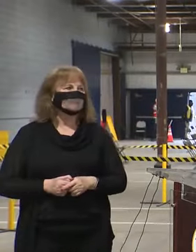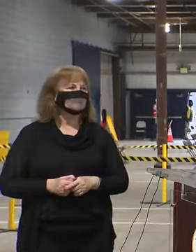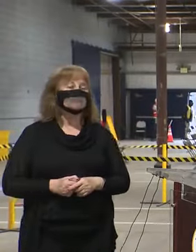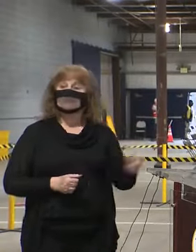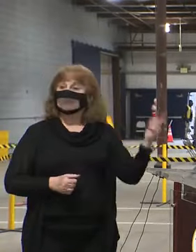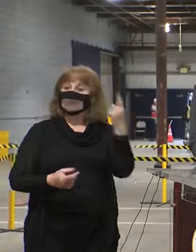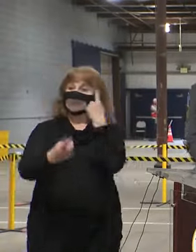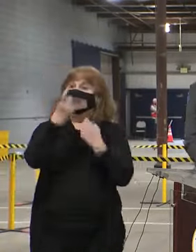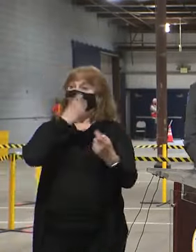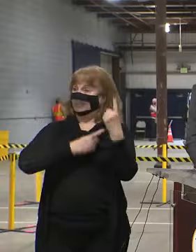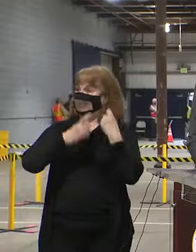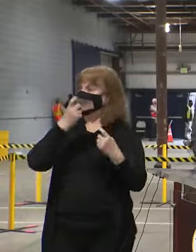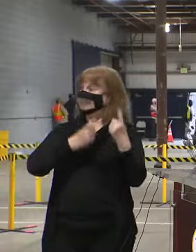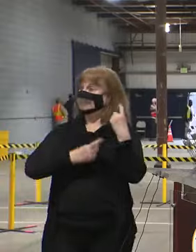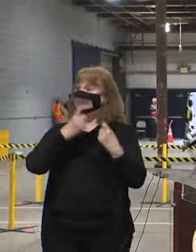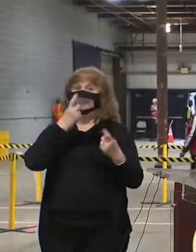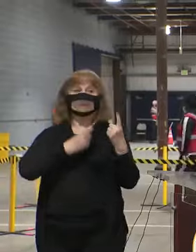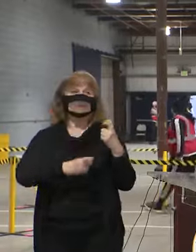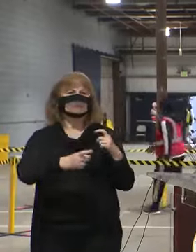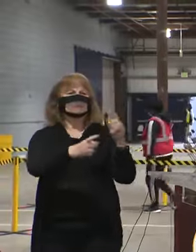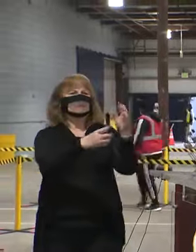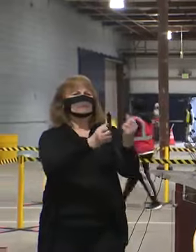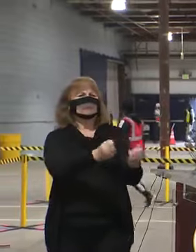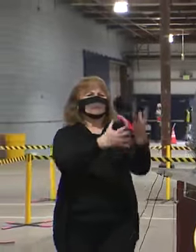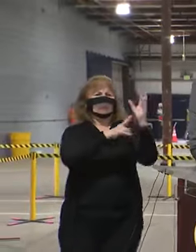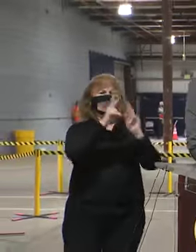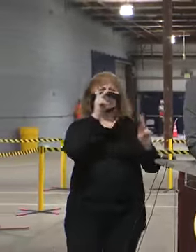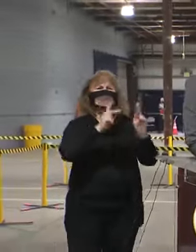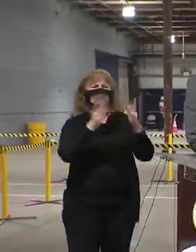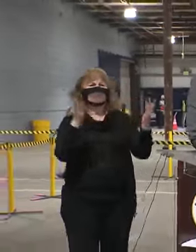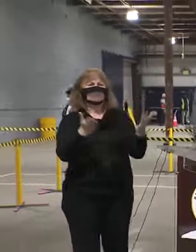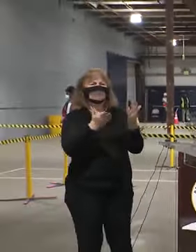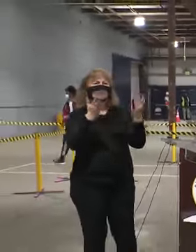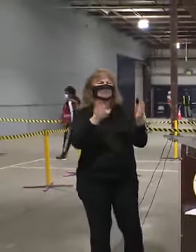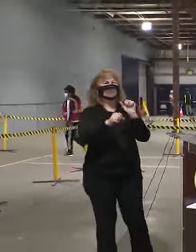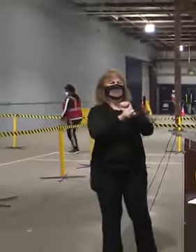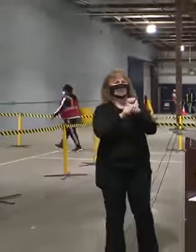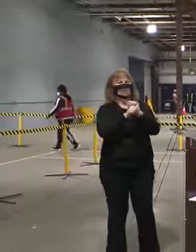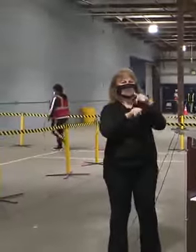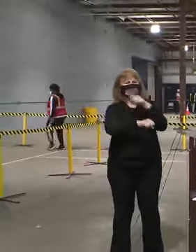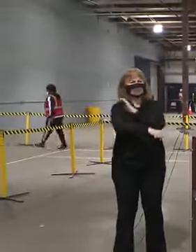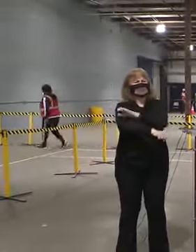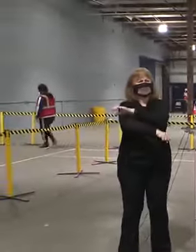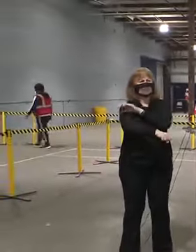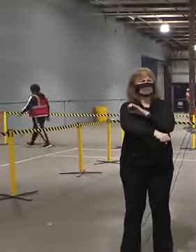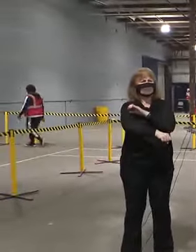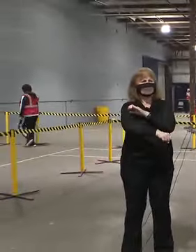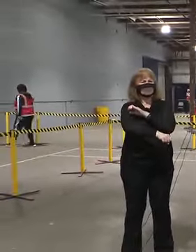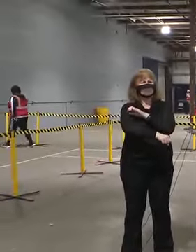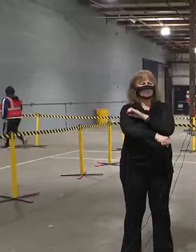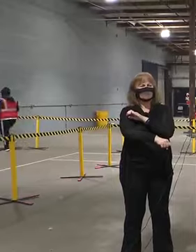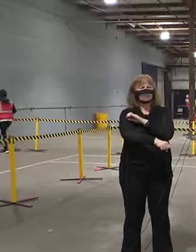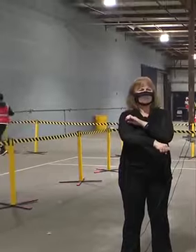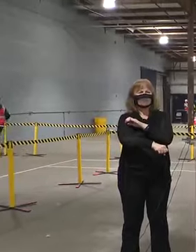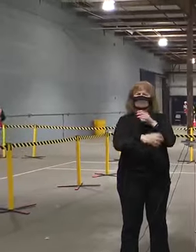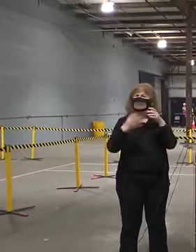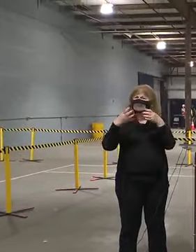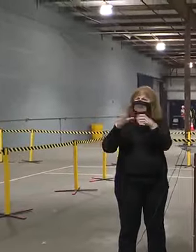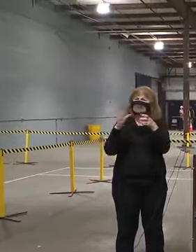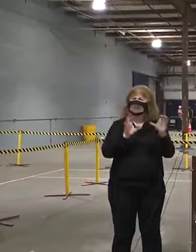Thank you. Questions? John, about how many people are here working this clinic today?